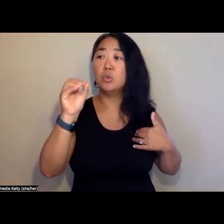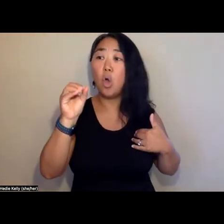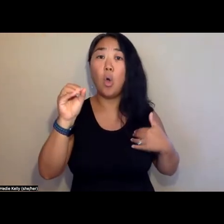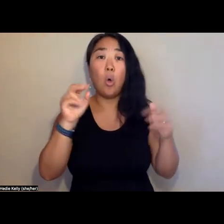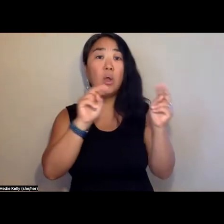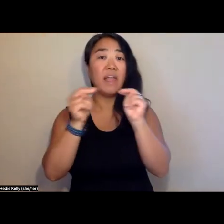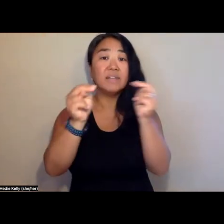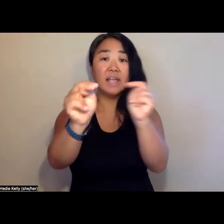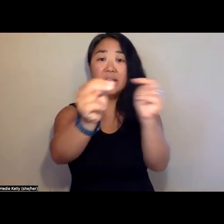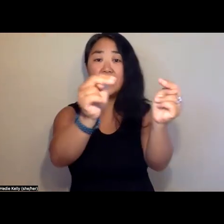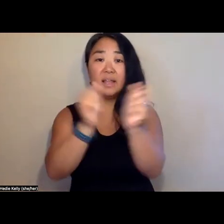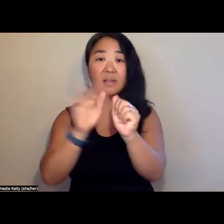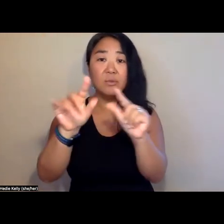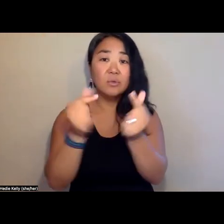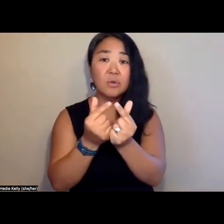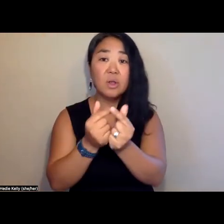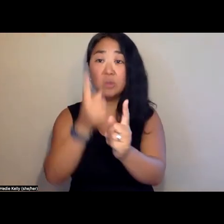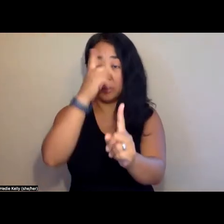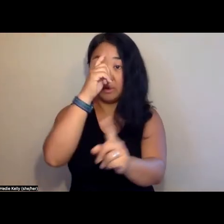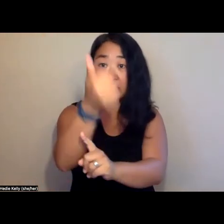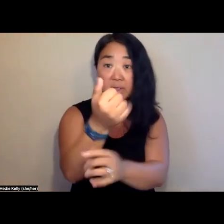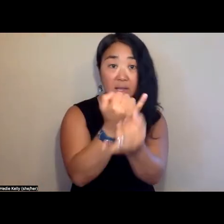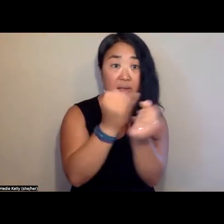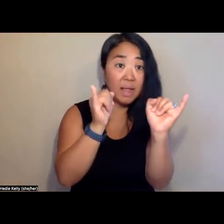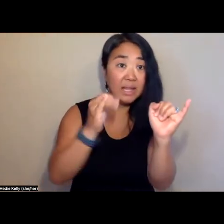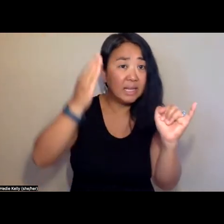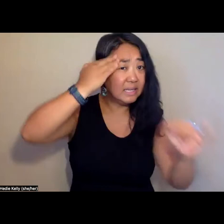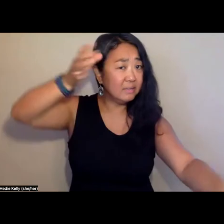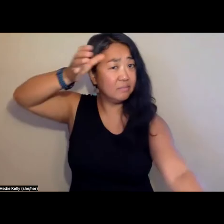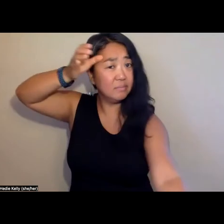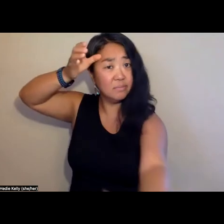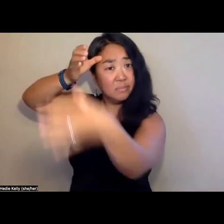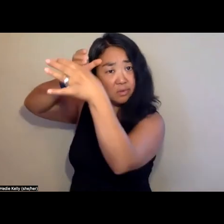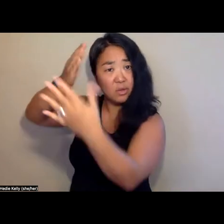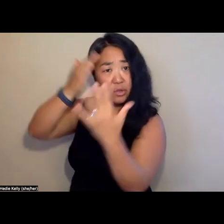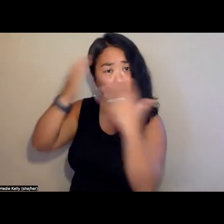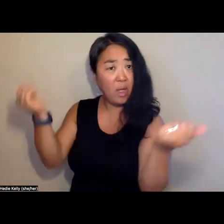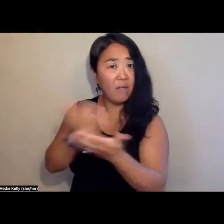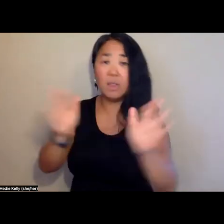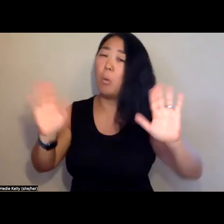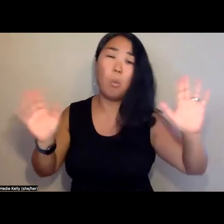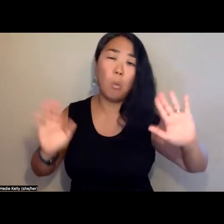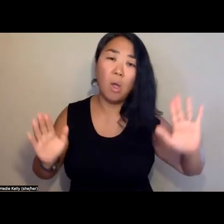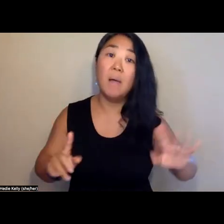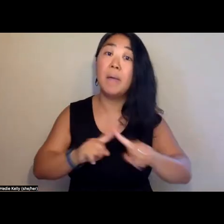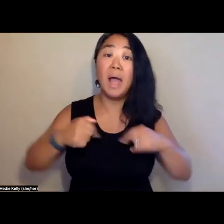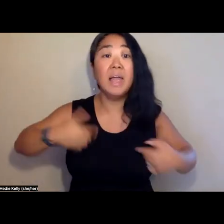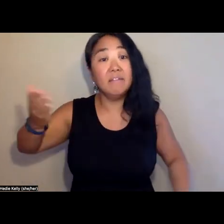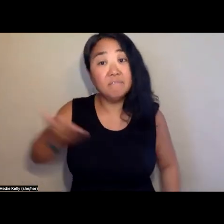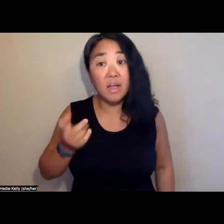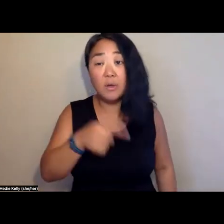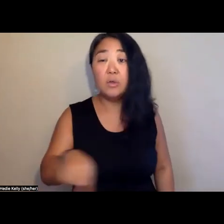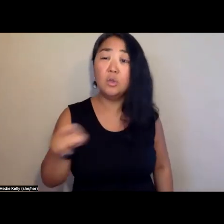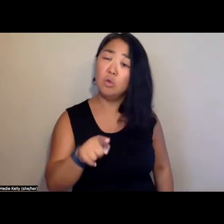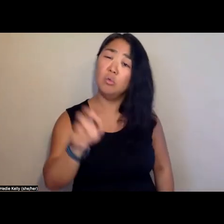on your own don't need to know at all times. I do invite you, however, to be involved